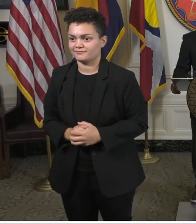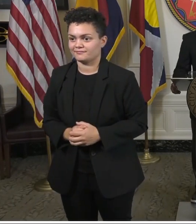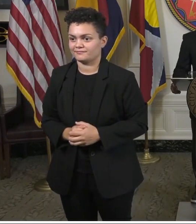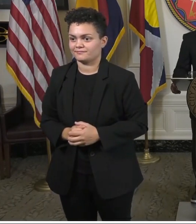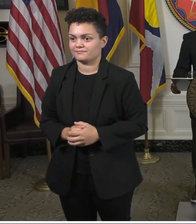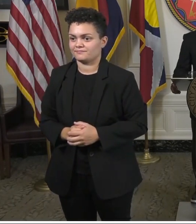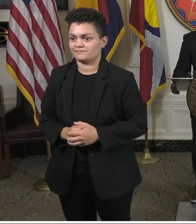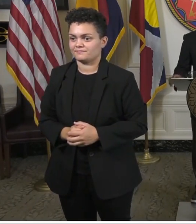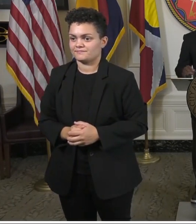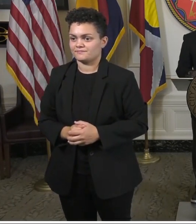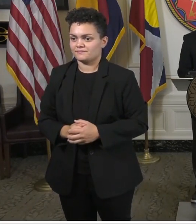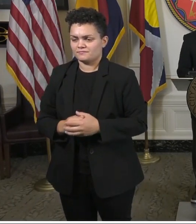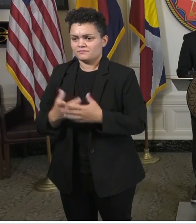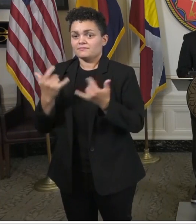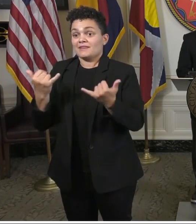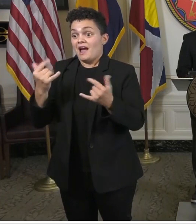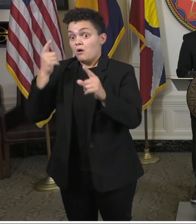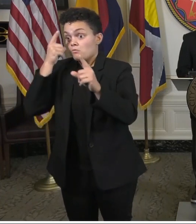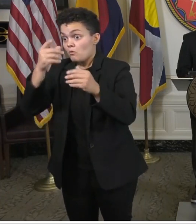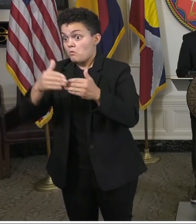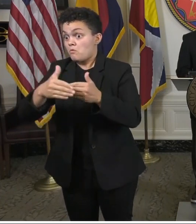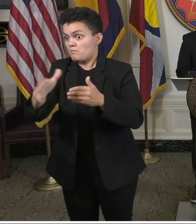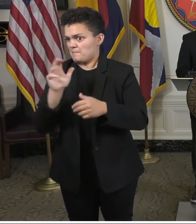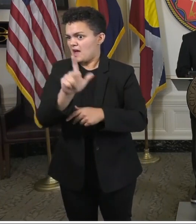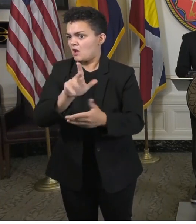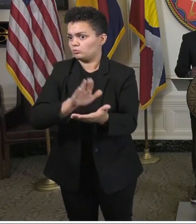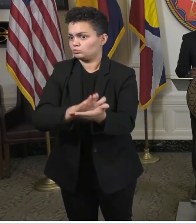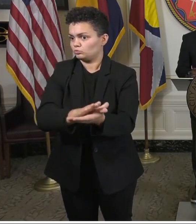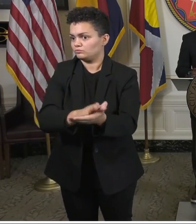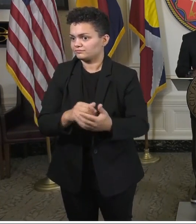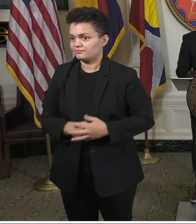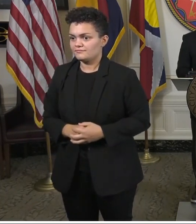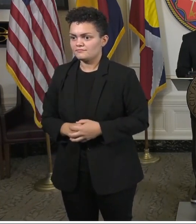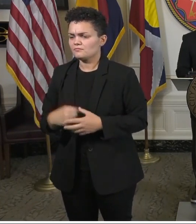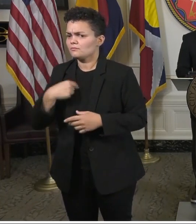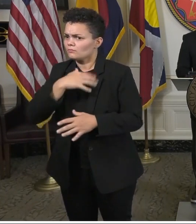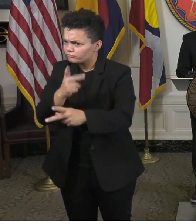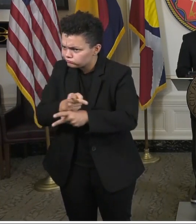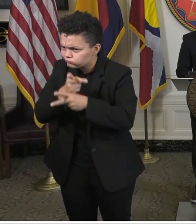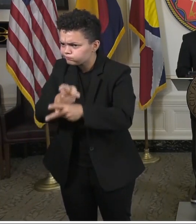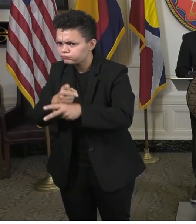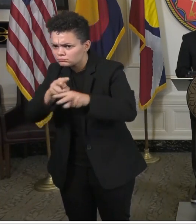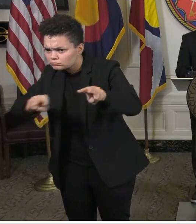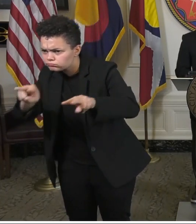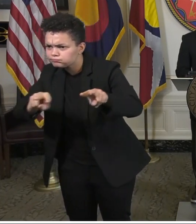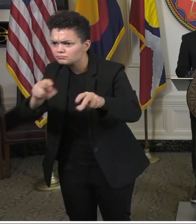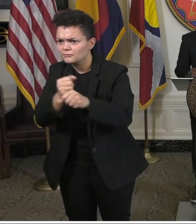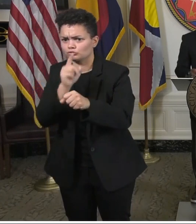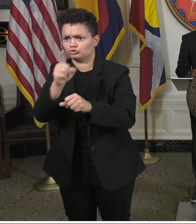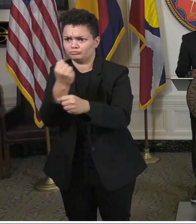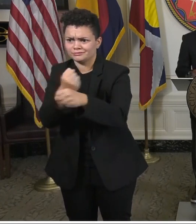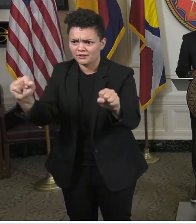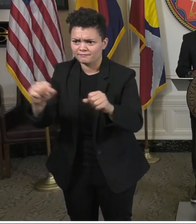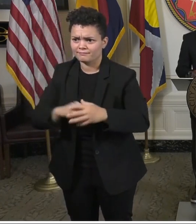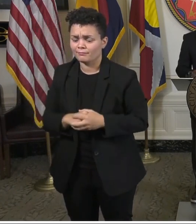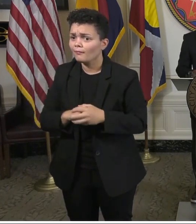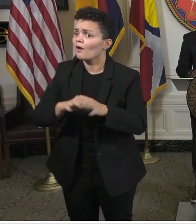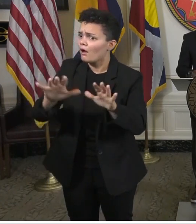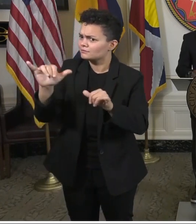prayerful, but we're also excited to see that DPS will bring their youngest learners back to the